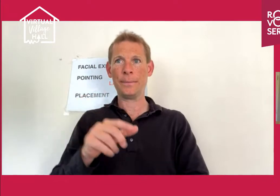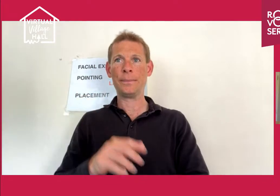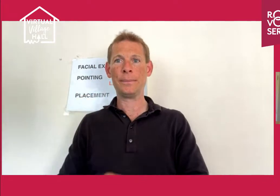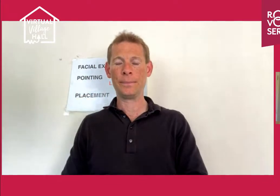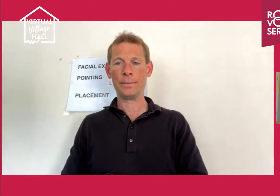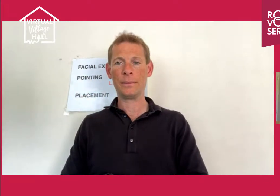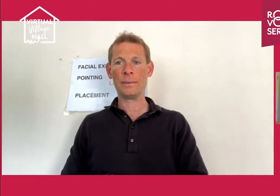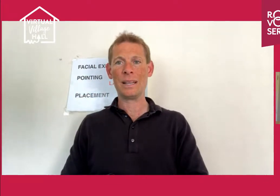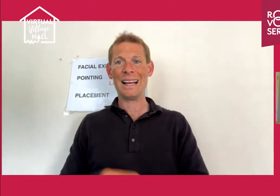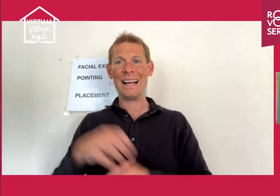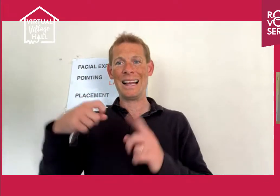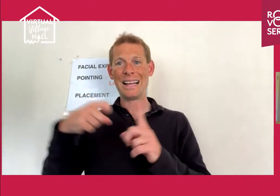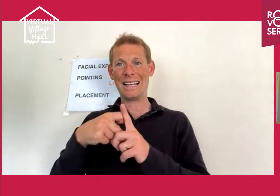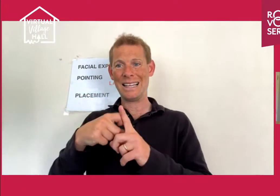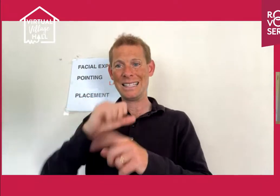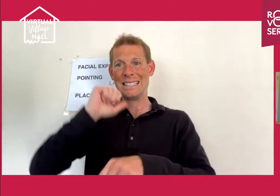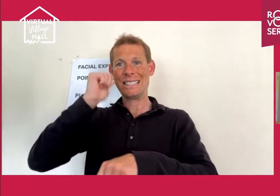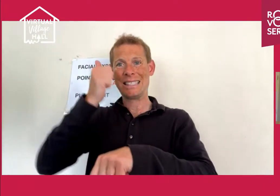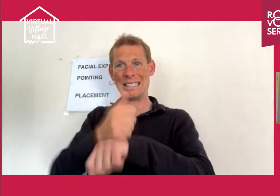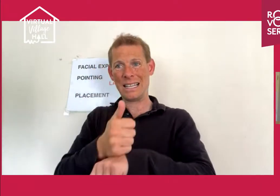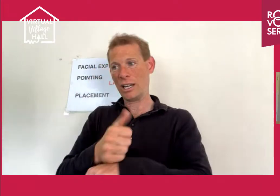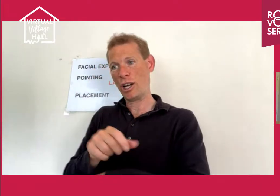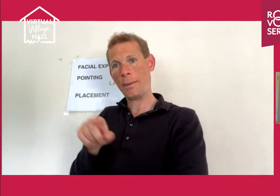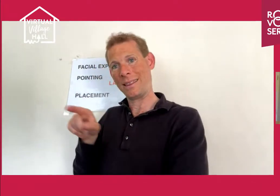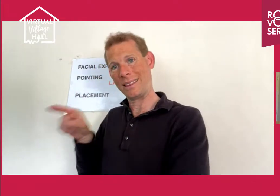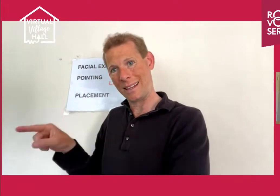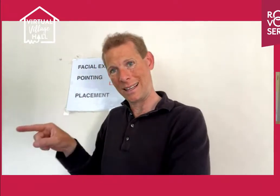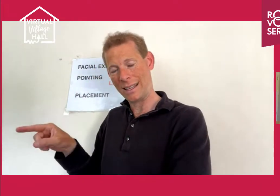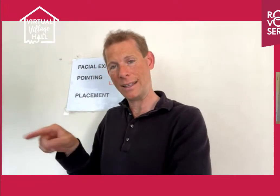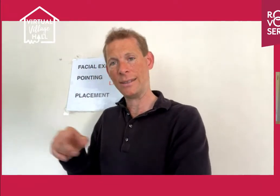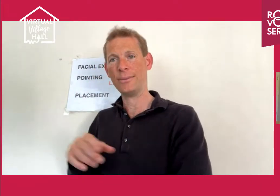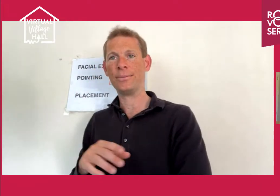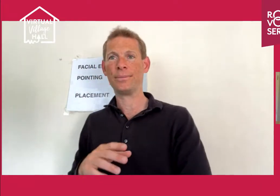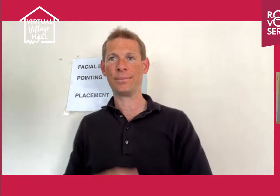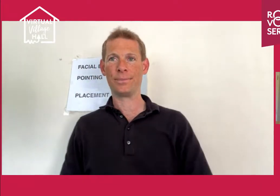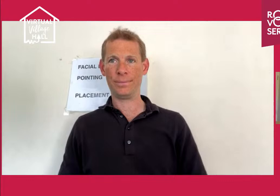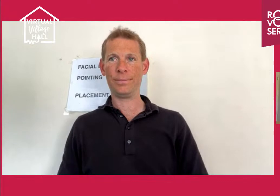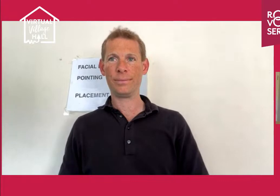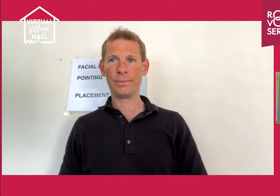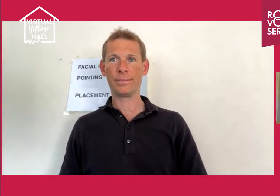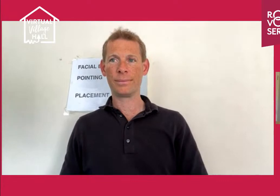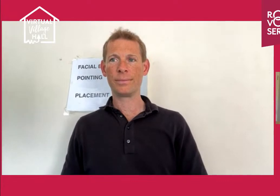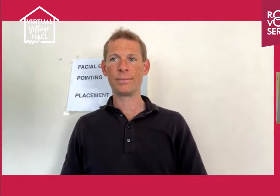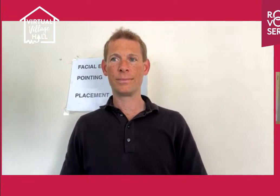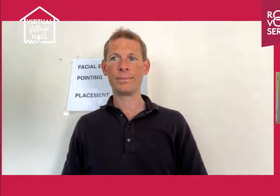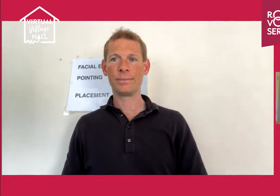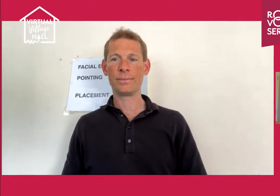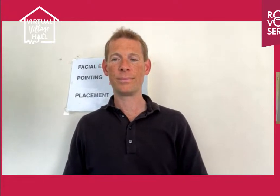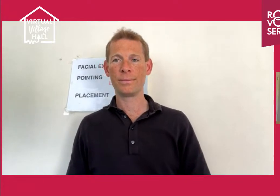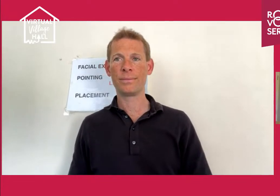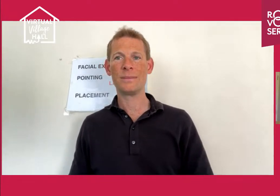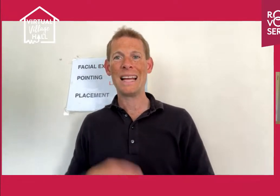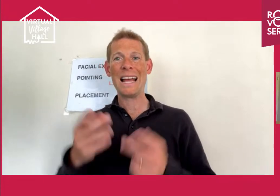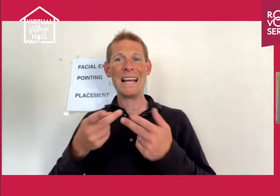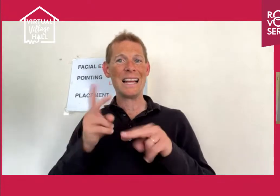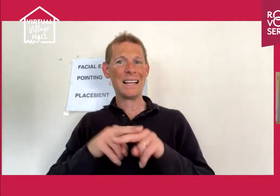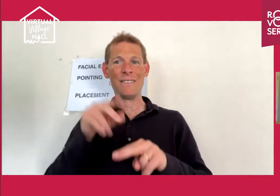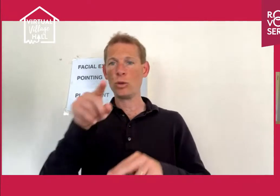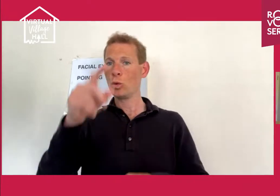the middle. So I'm going to point to her and reference her. Kate is then to my right. So I'm going to point to her when I'm talking about her.